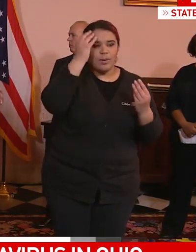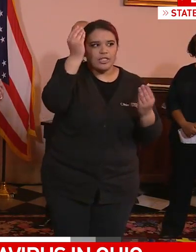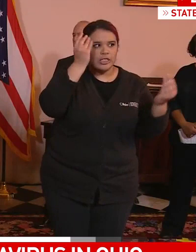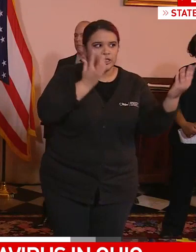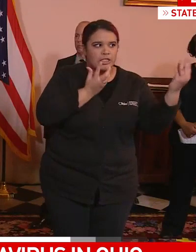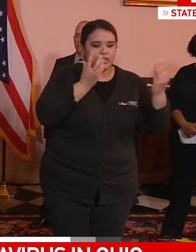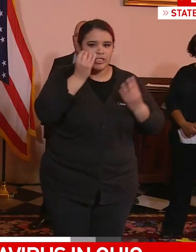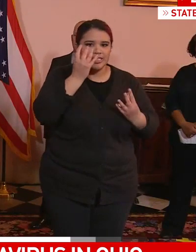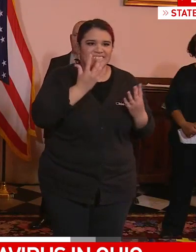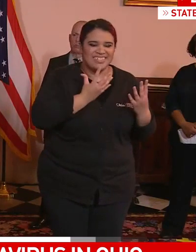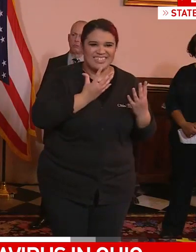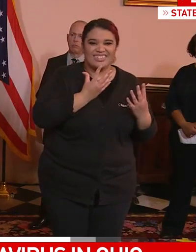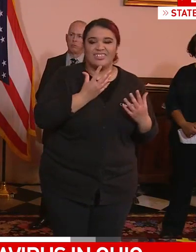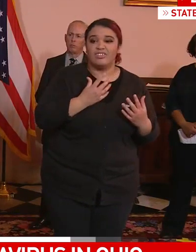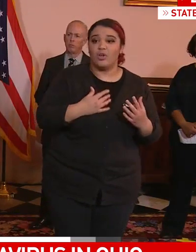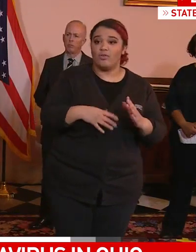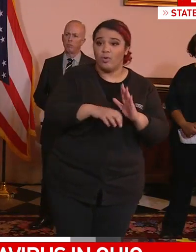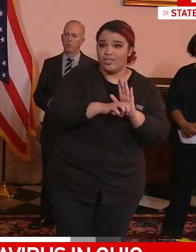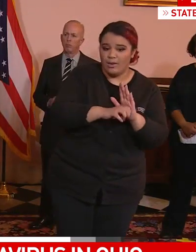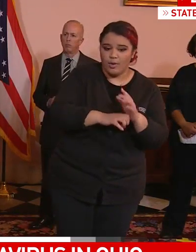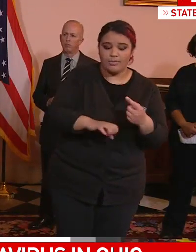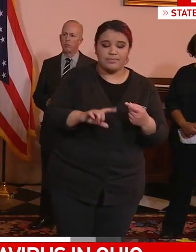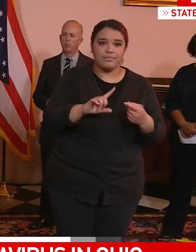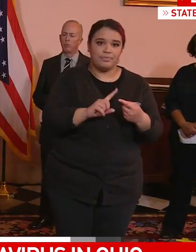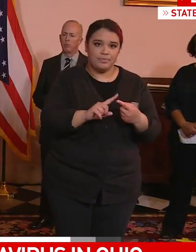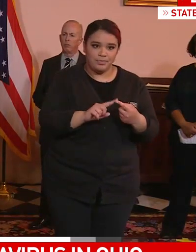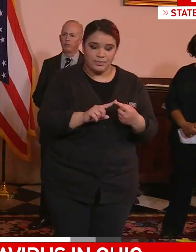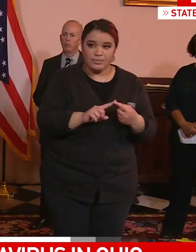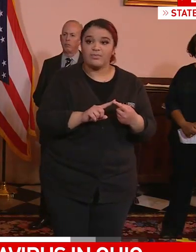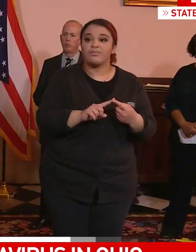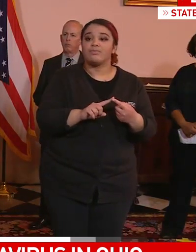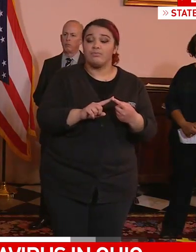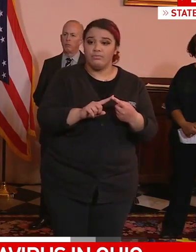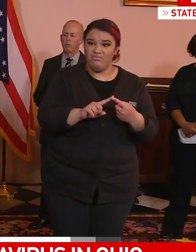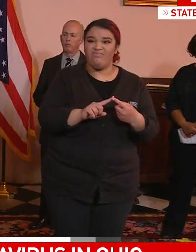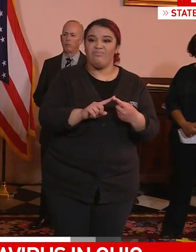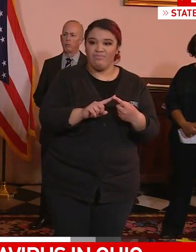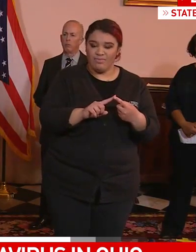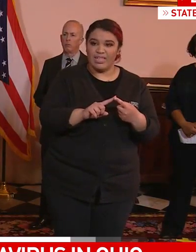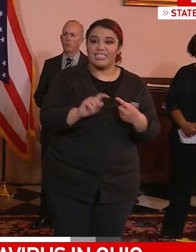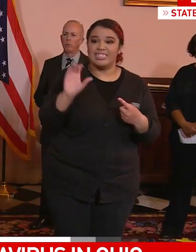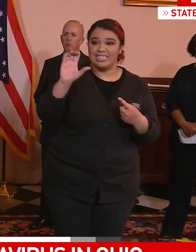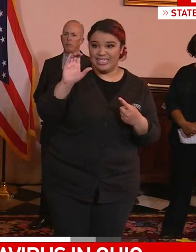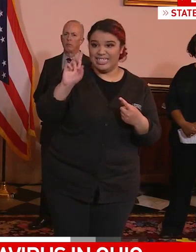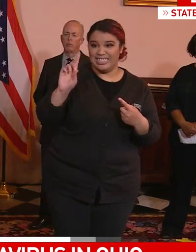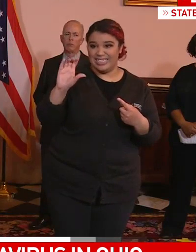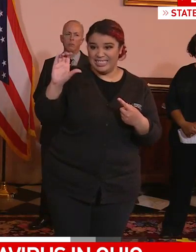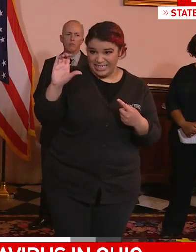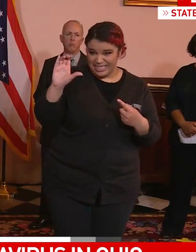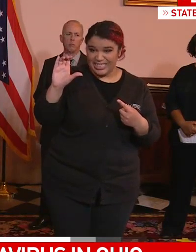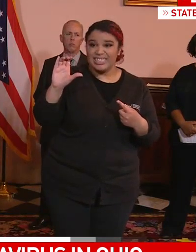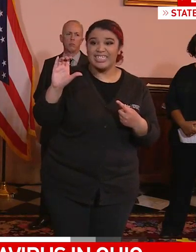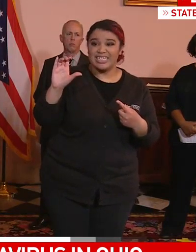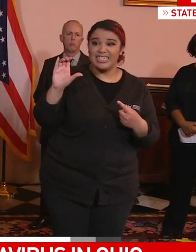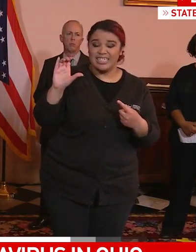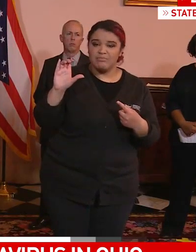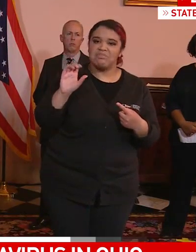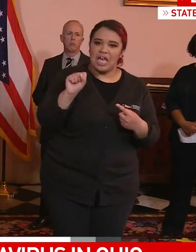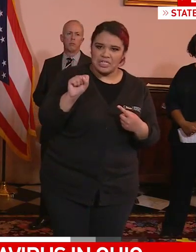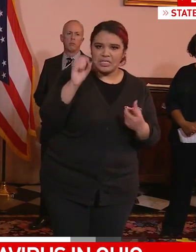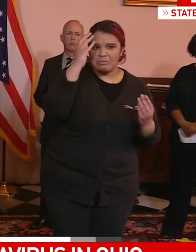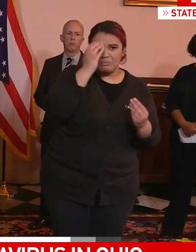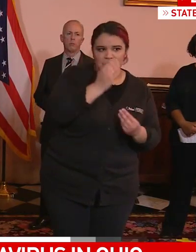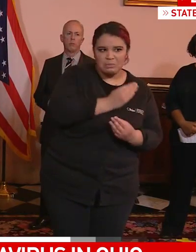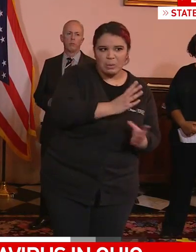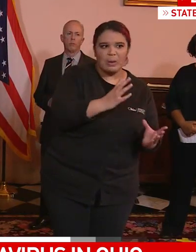them. One of course, was, first time, we started seeing that the CDC, while it was issued the night before, we